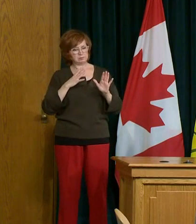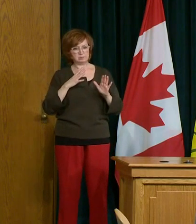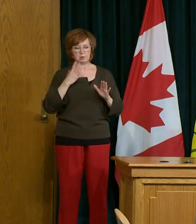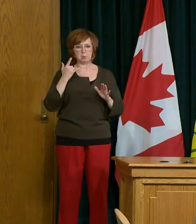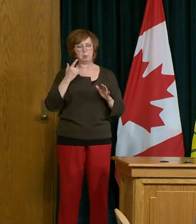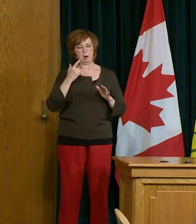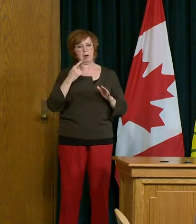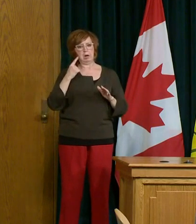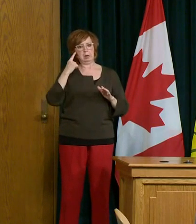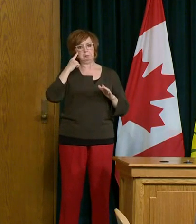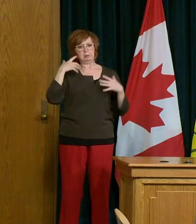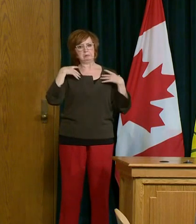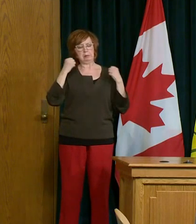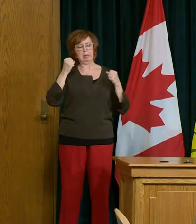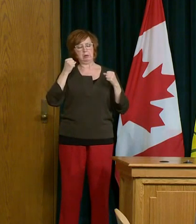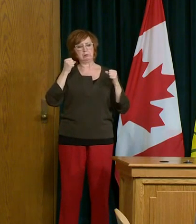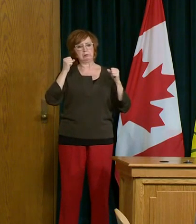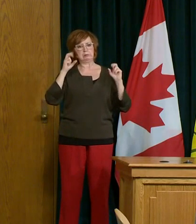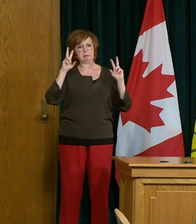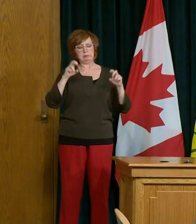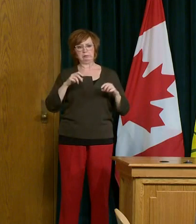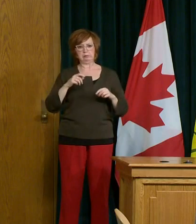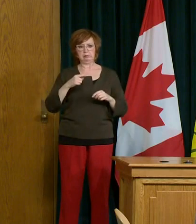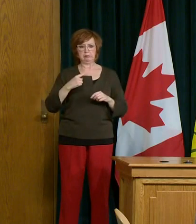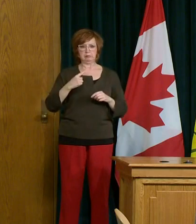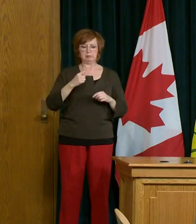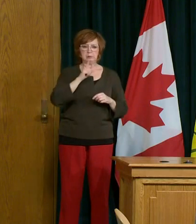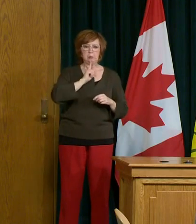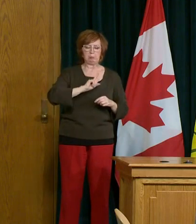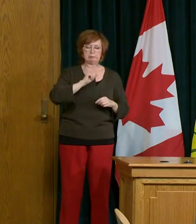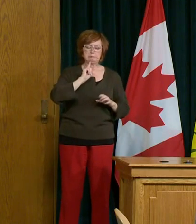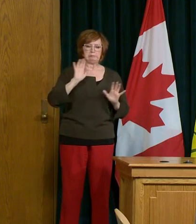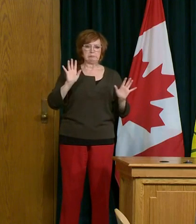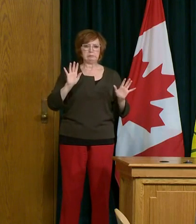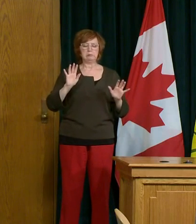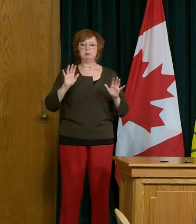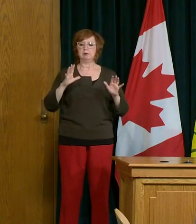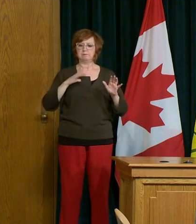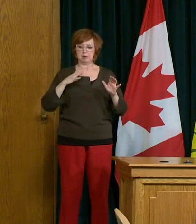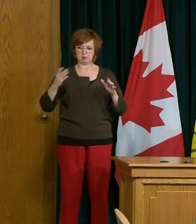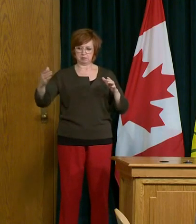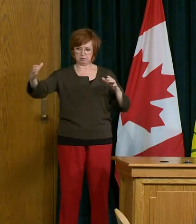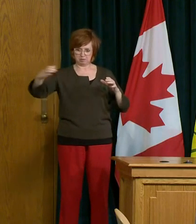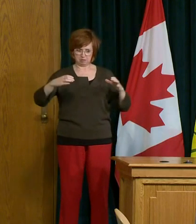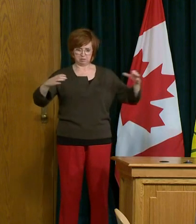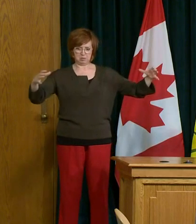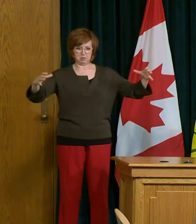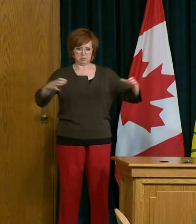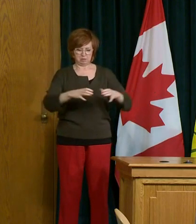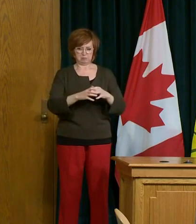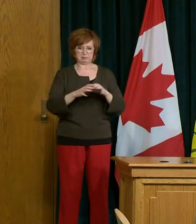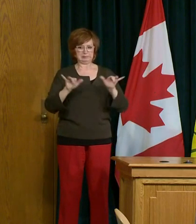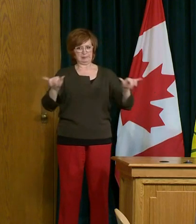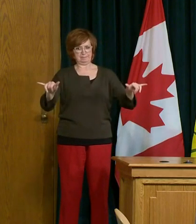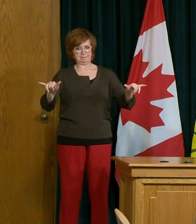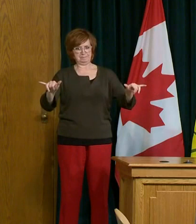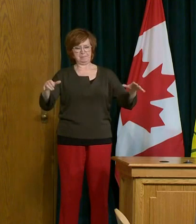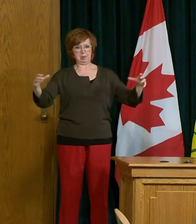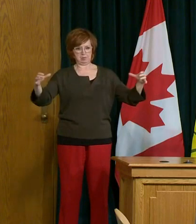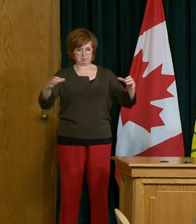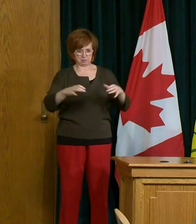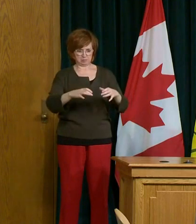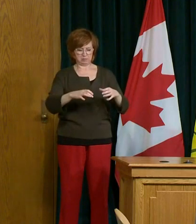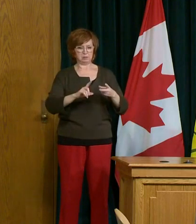virtual households, but that means the same 2 or 3 friends getting together, the same 2 or 3 households, not mixing it up and